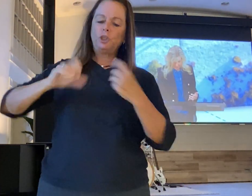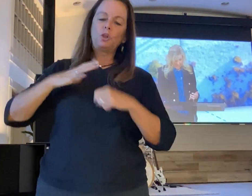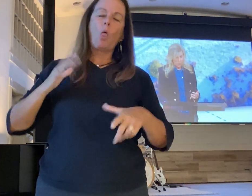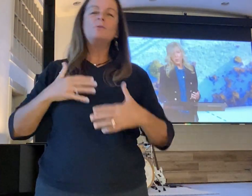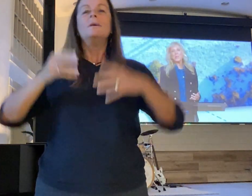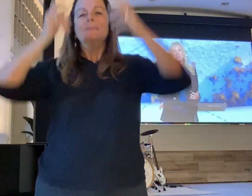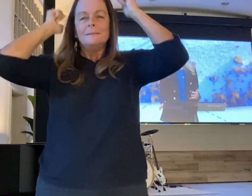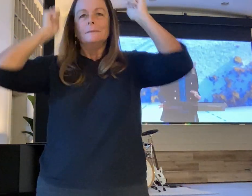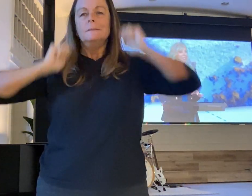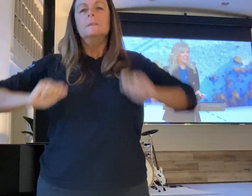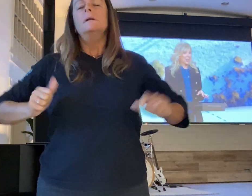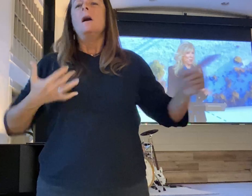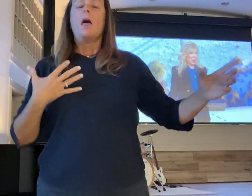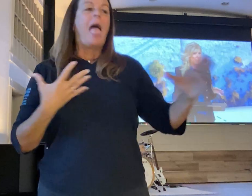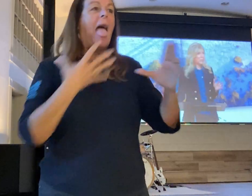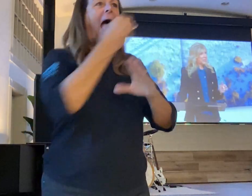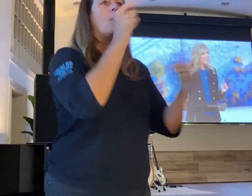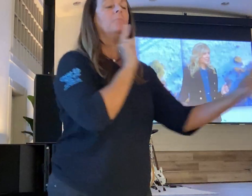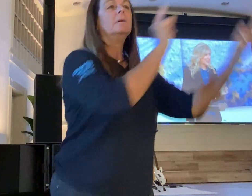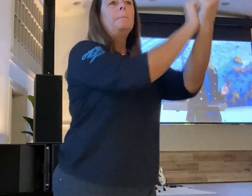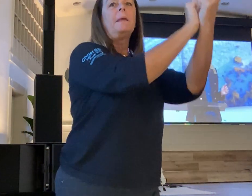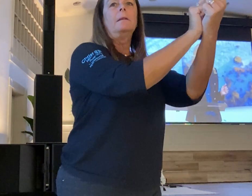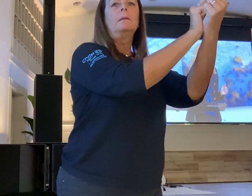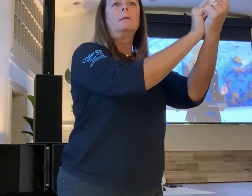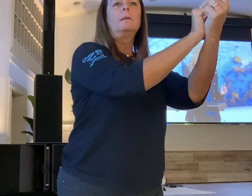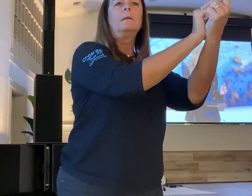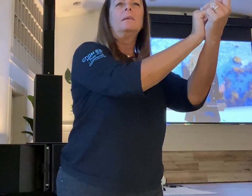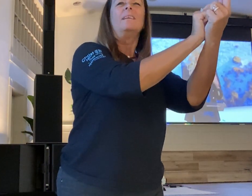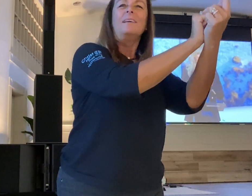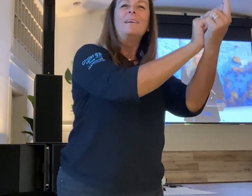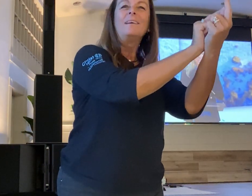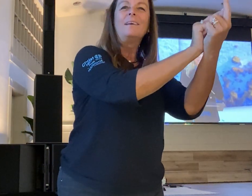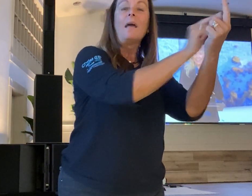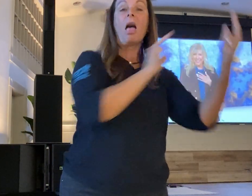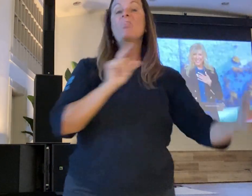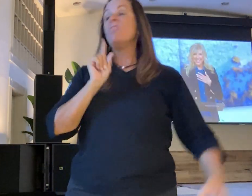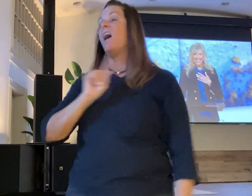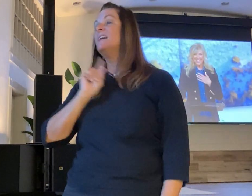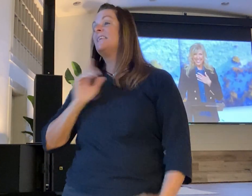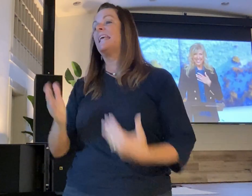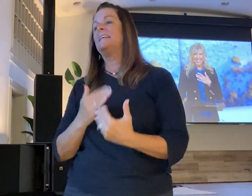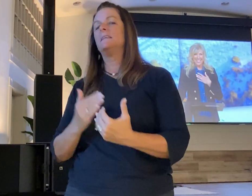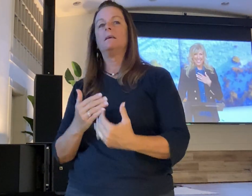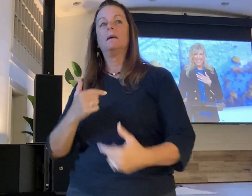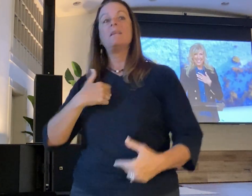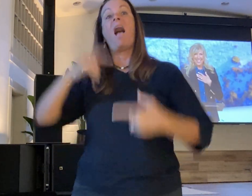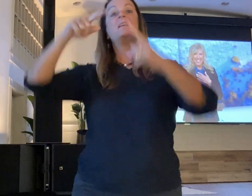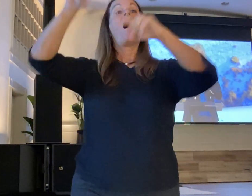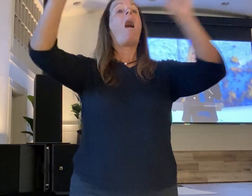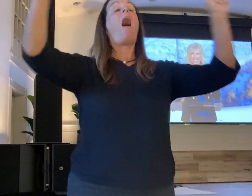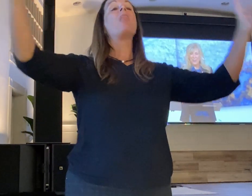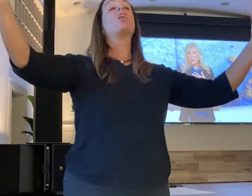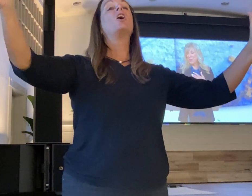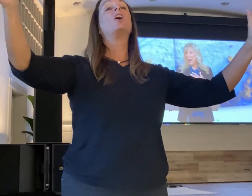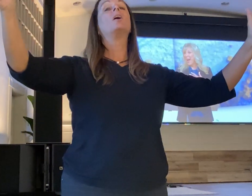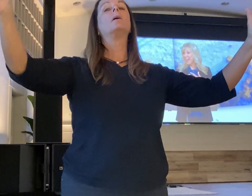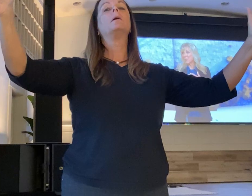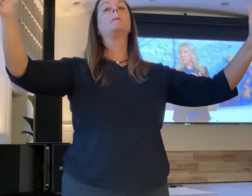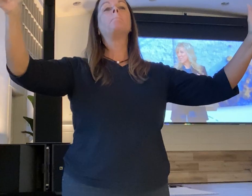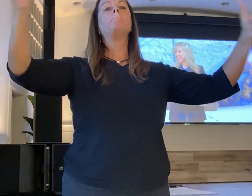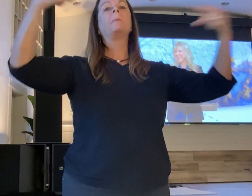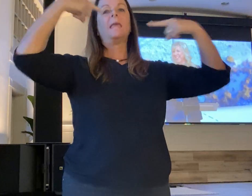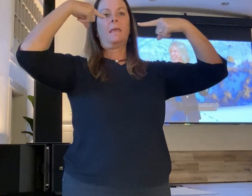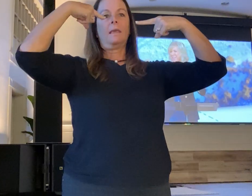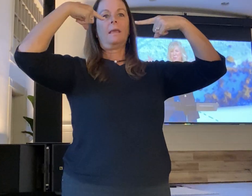yours. What I want you to know is this isn't a random list. This is actually my list. A few